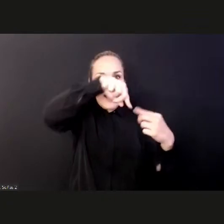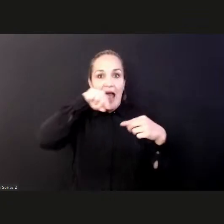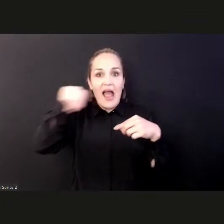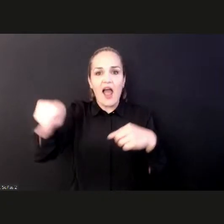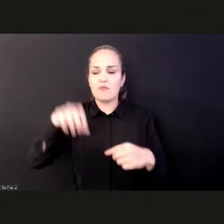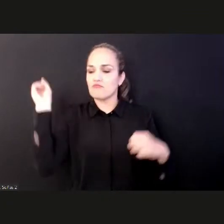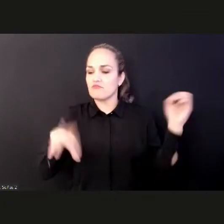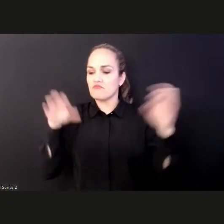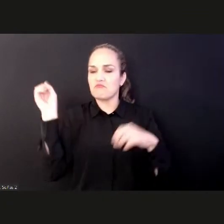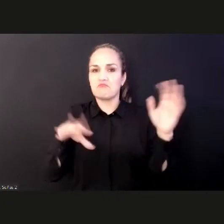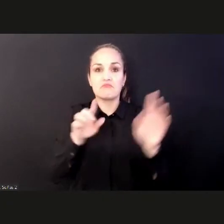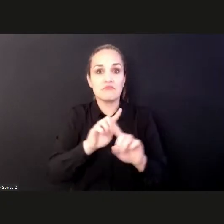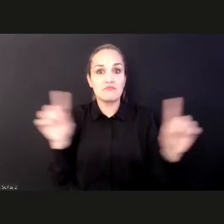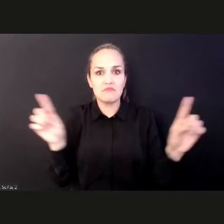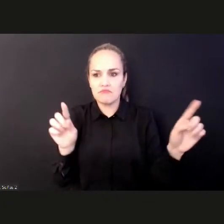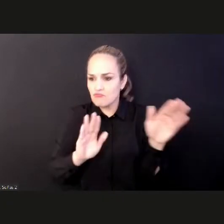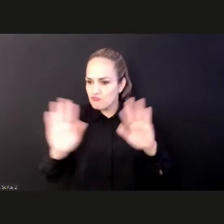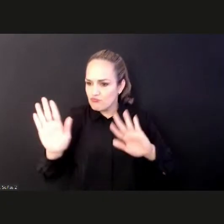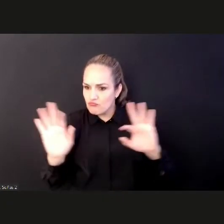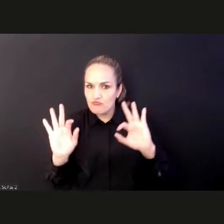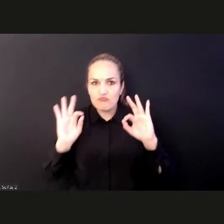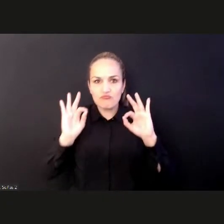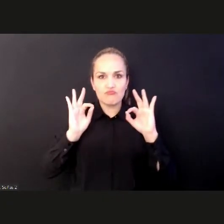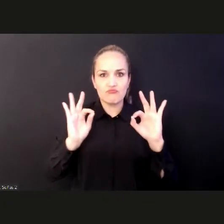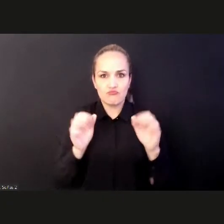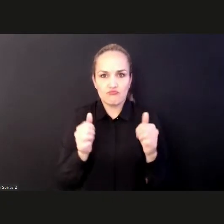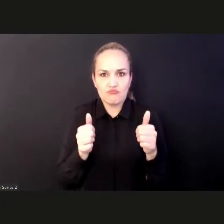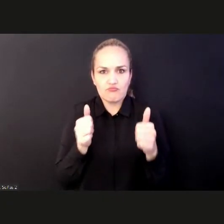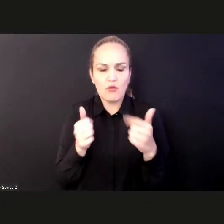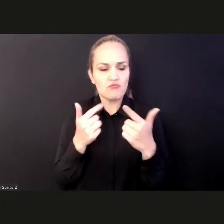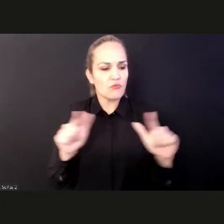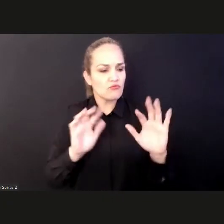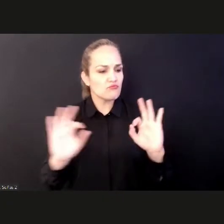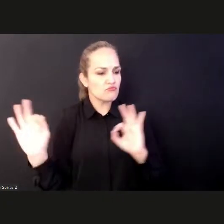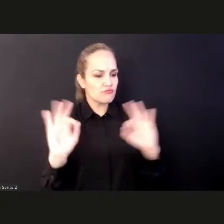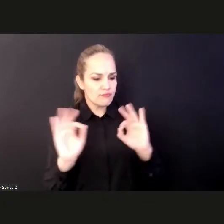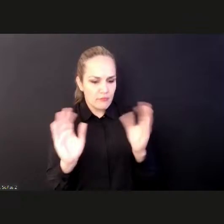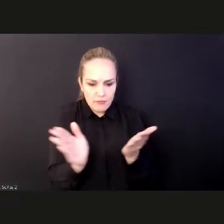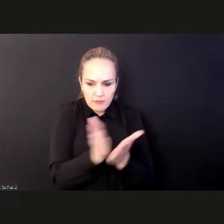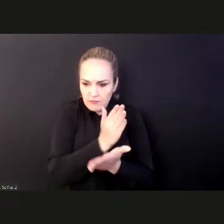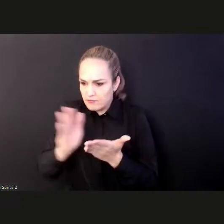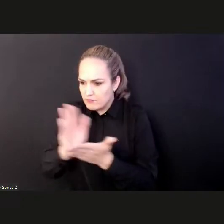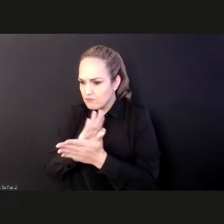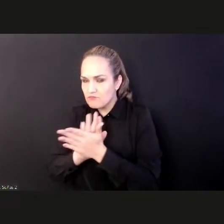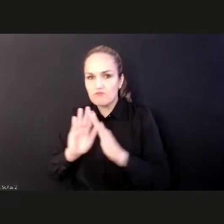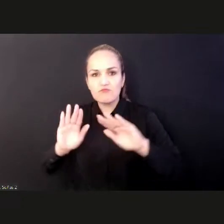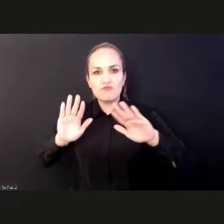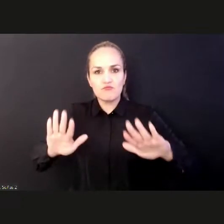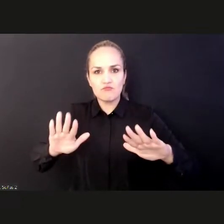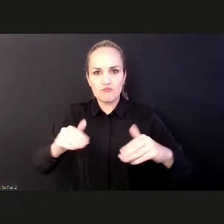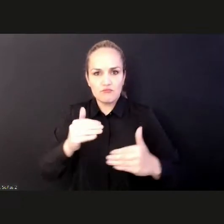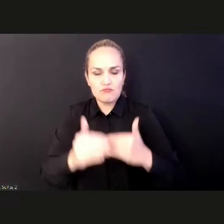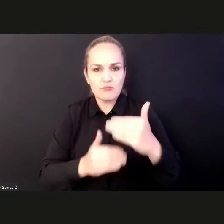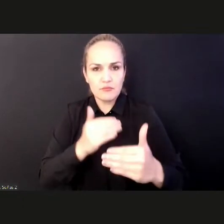bounce back, and really not just bounce back, but bounce forward from what COVID has brought to